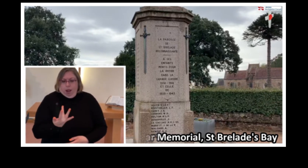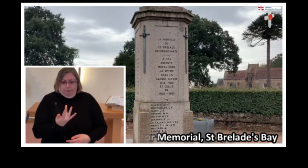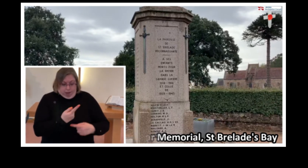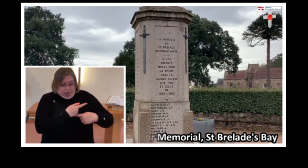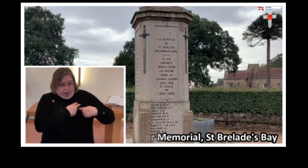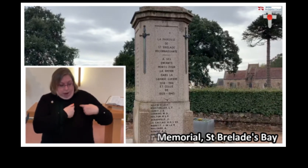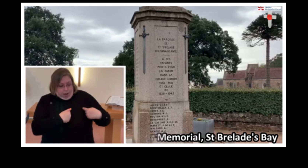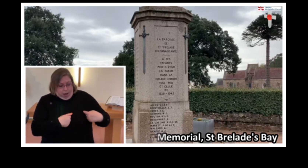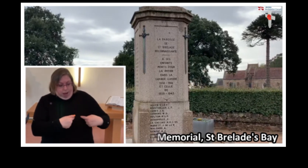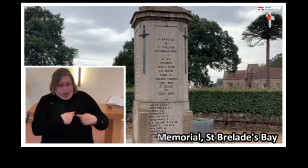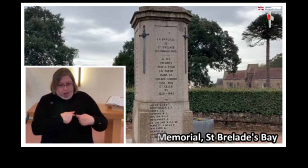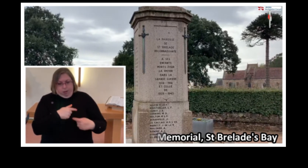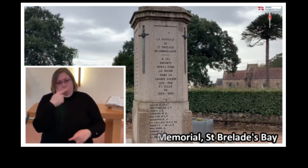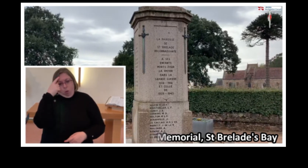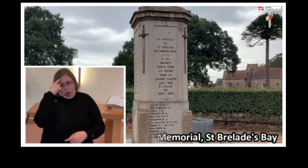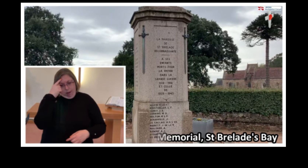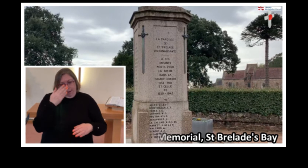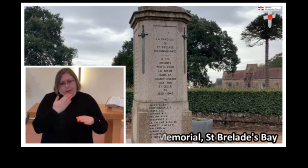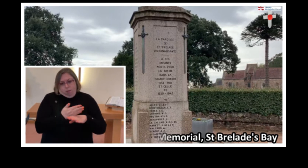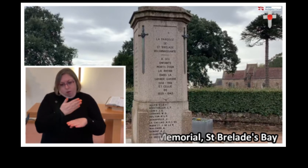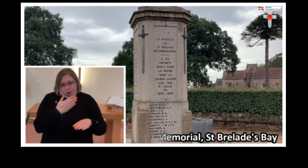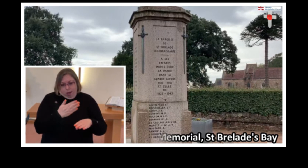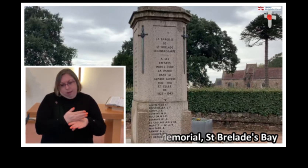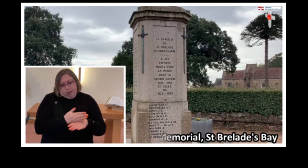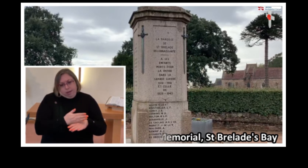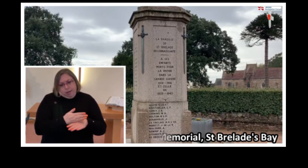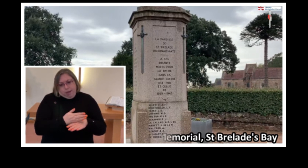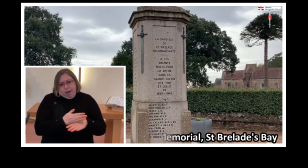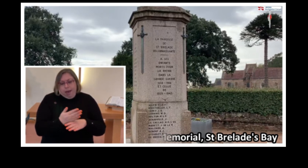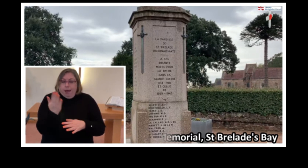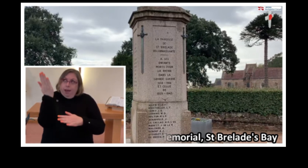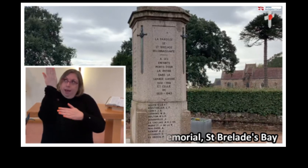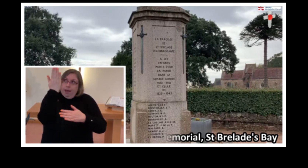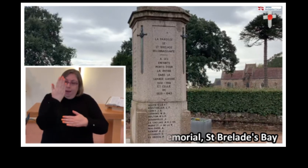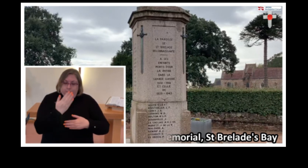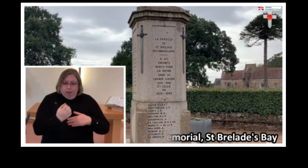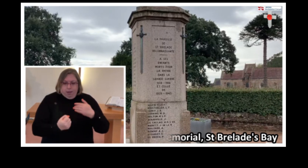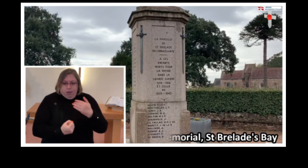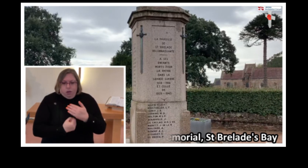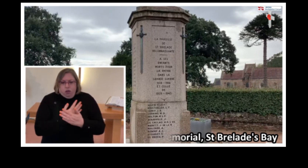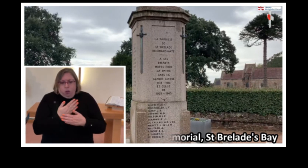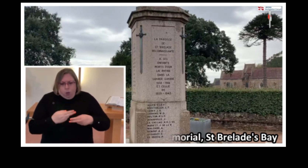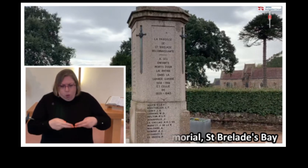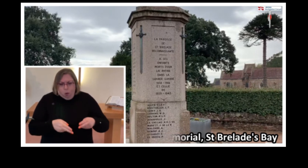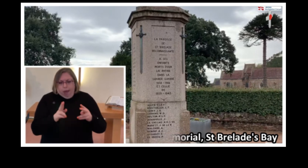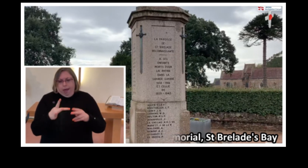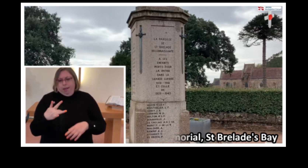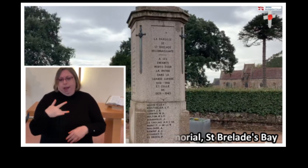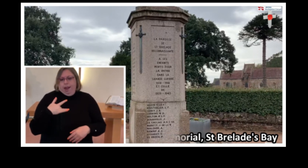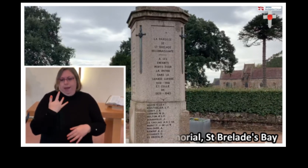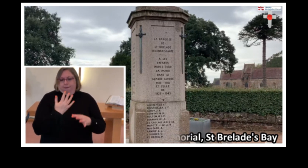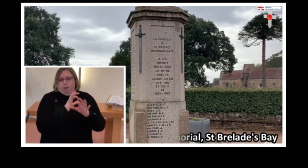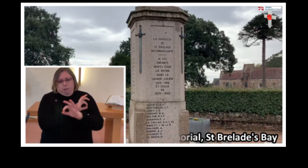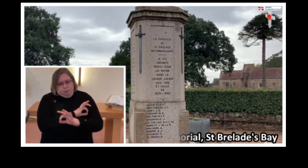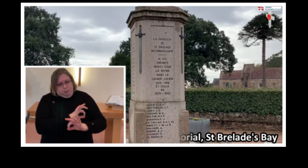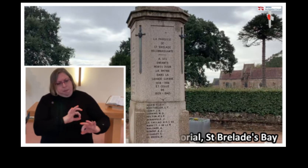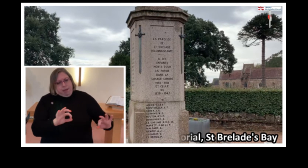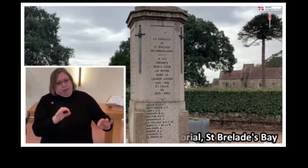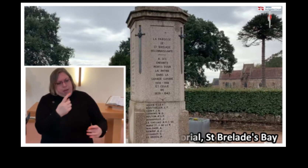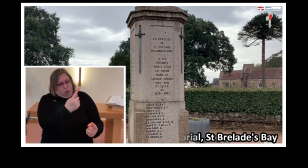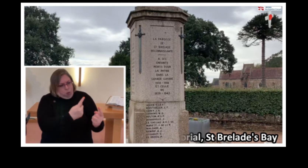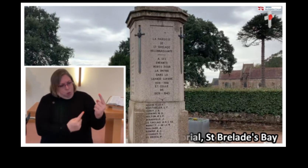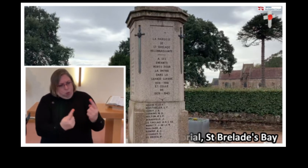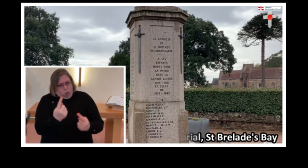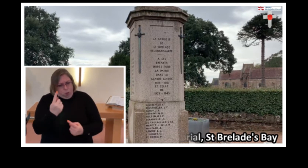and minds and wills, and give us a new longing to live at peace with each other